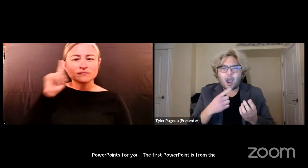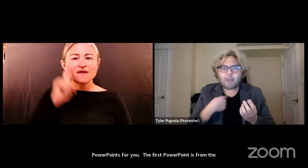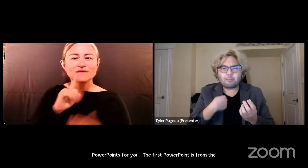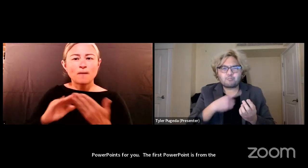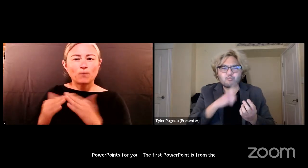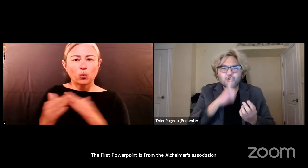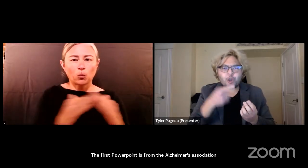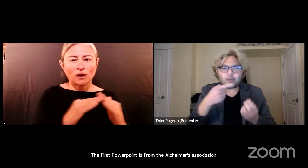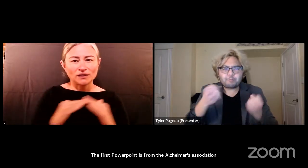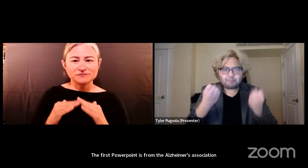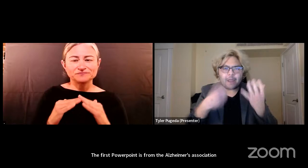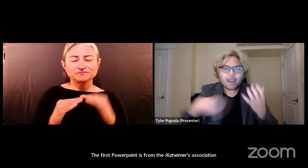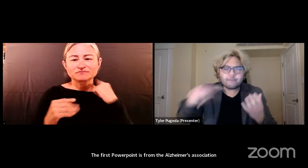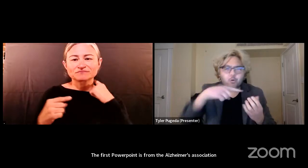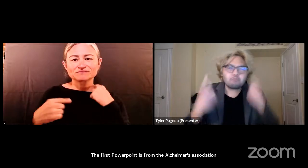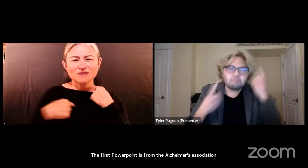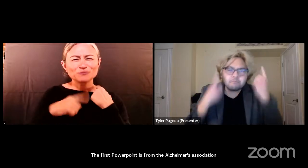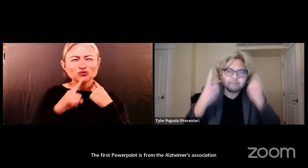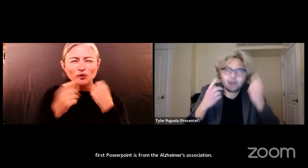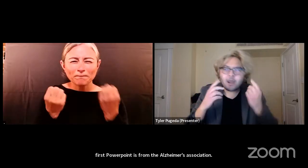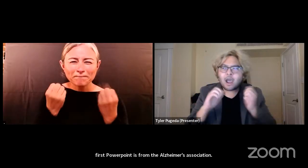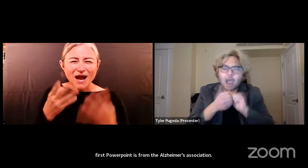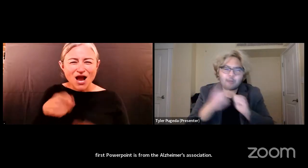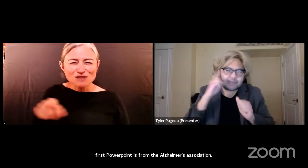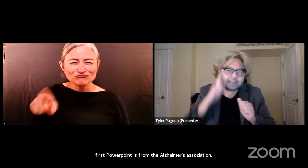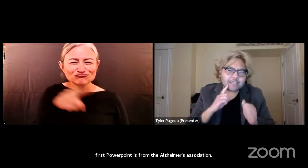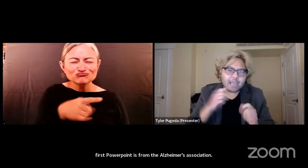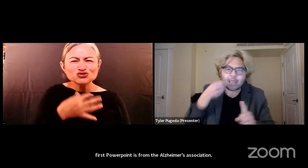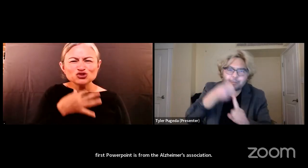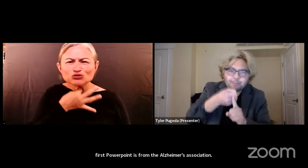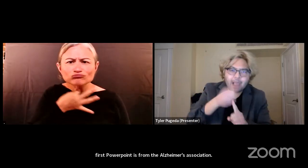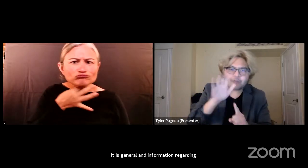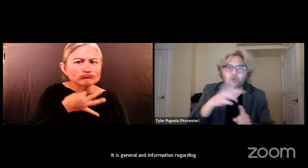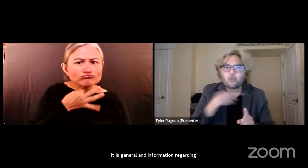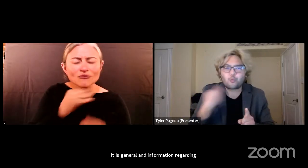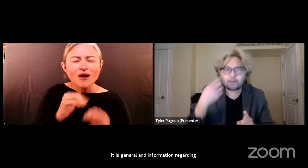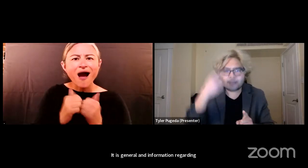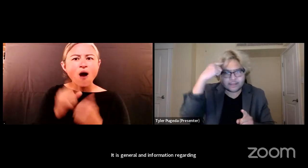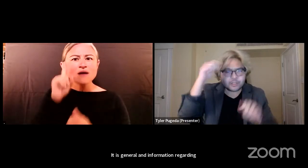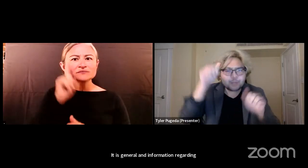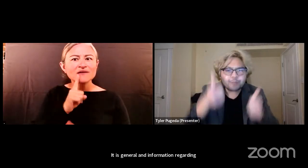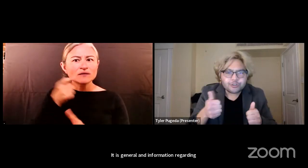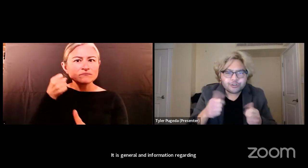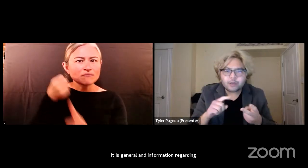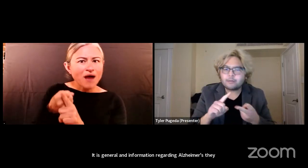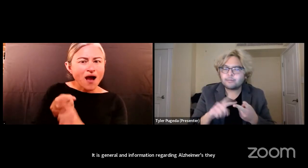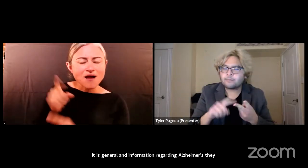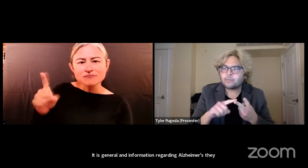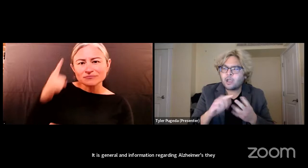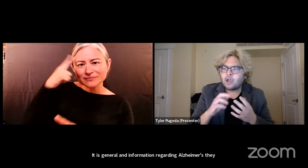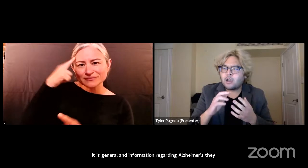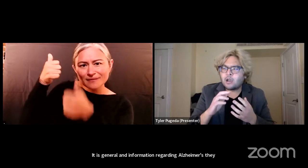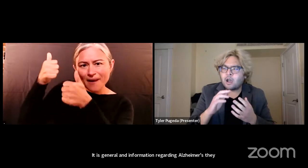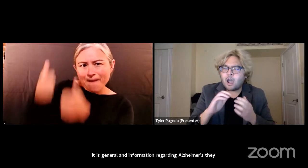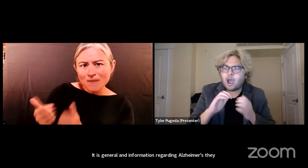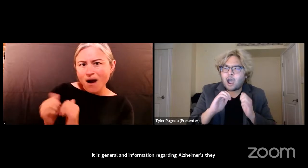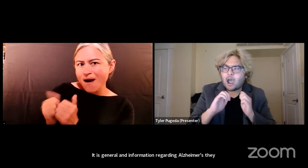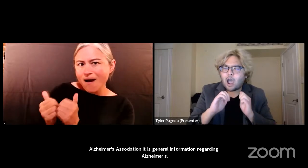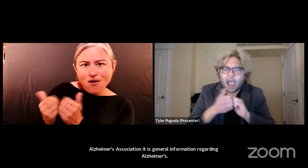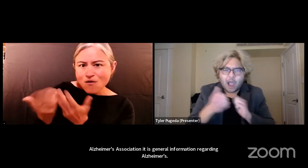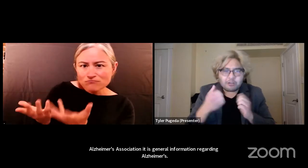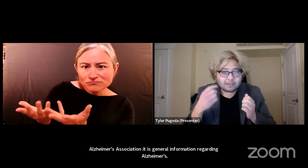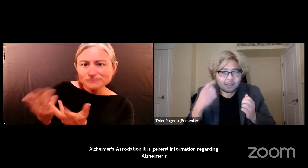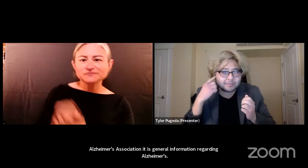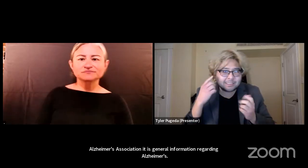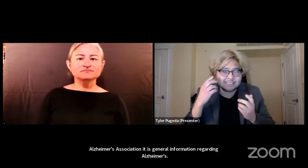deaf community. And I am sure that many of you have thought about the risk